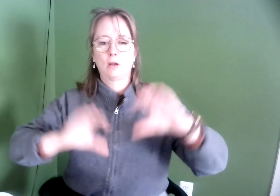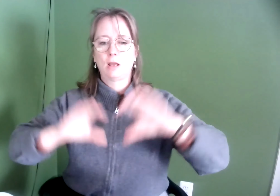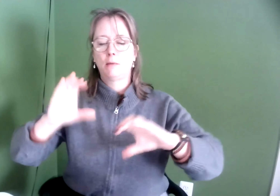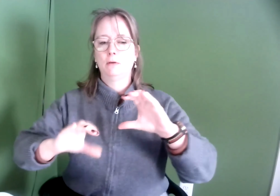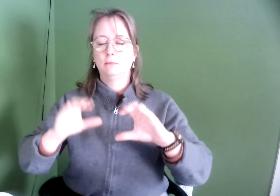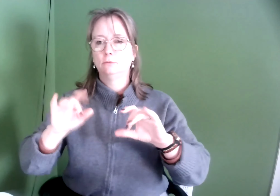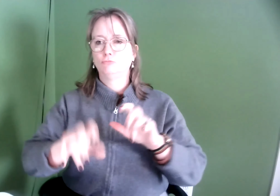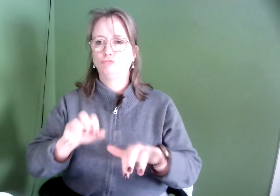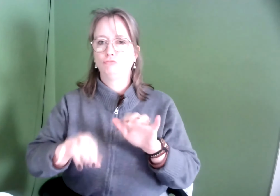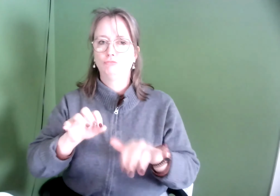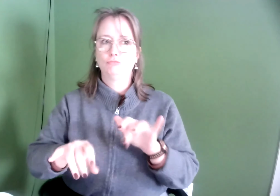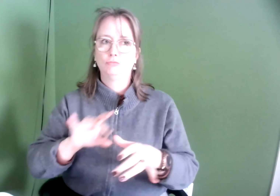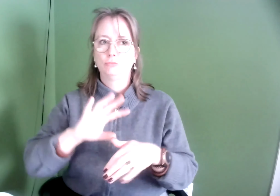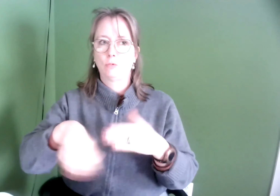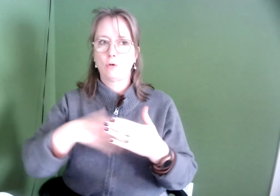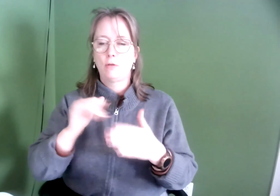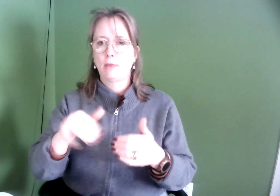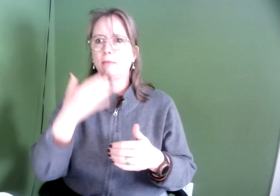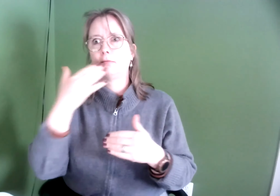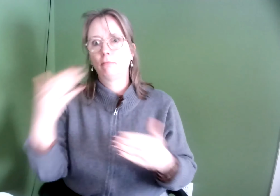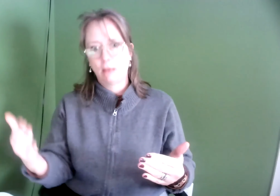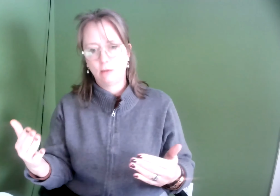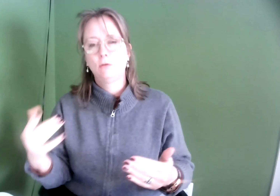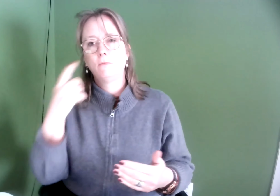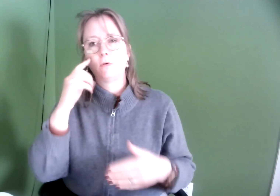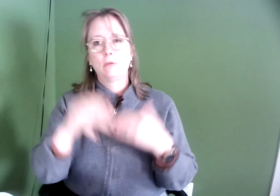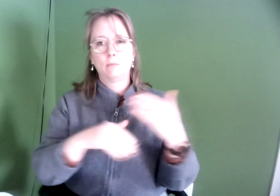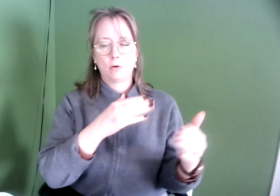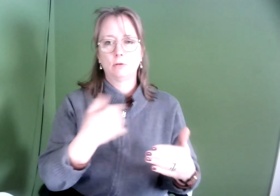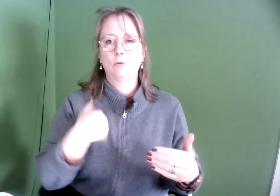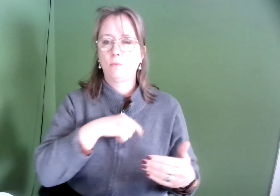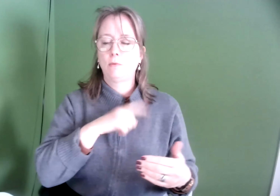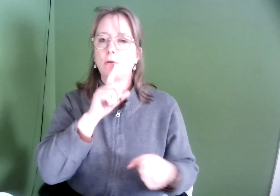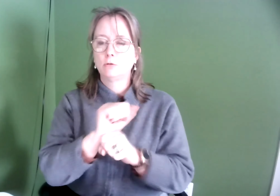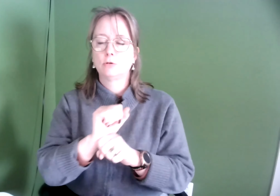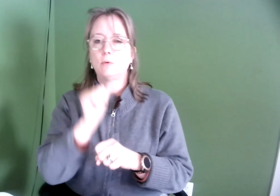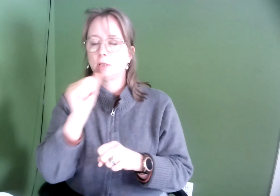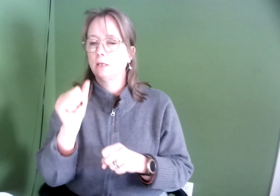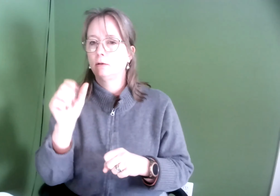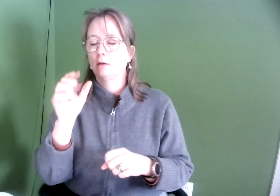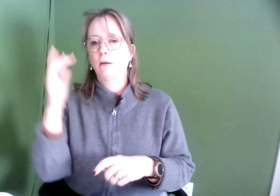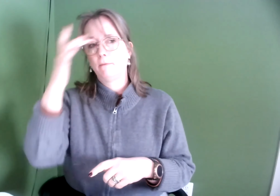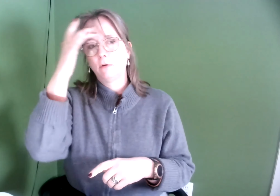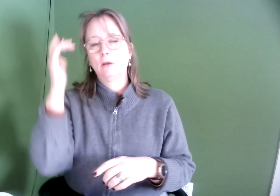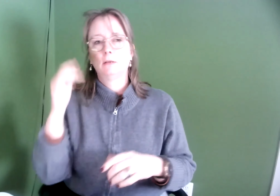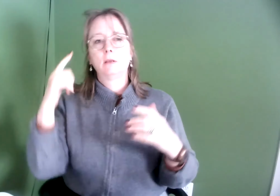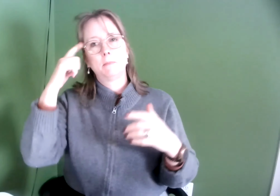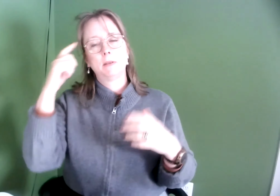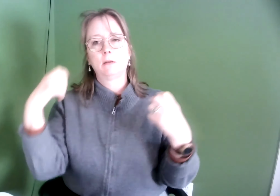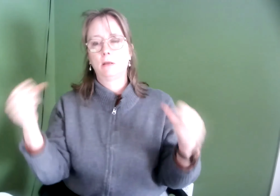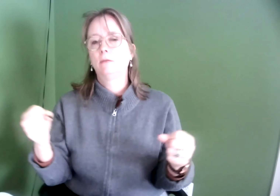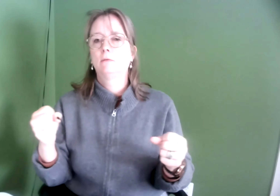process. Ellie wanted to make sure that we're not forgetting the mental health crisis and the need of the unhoused, for